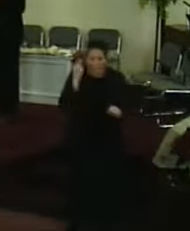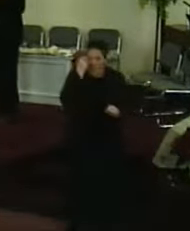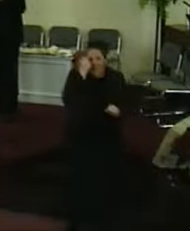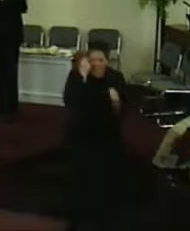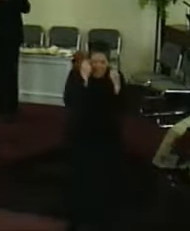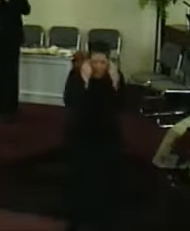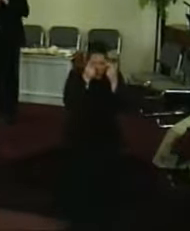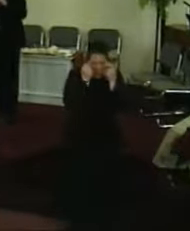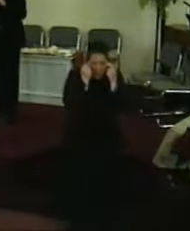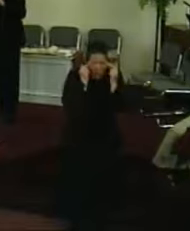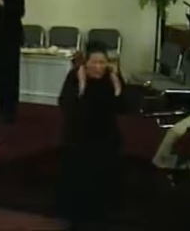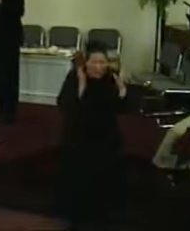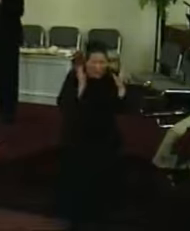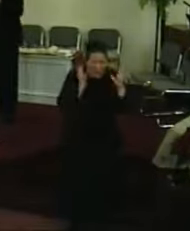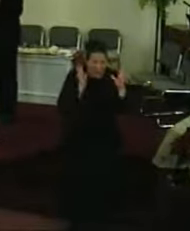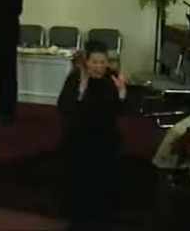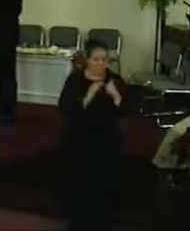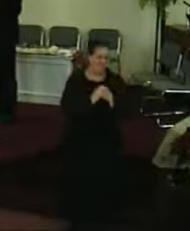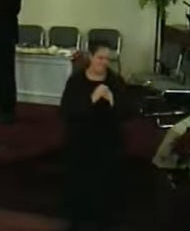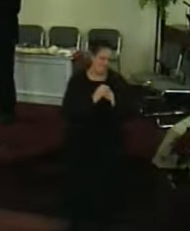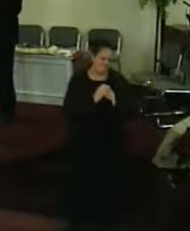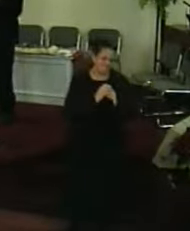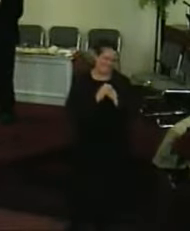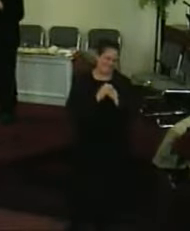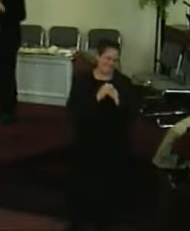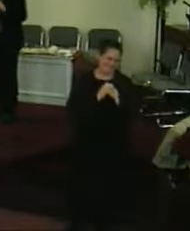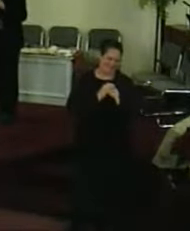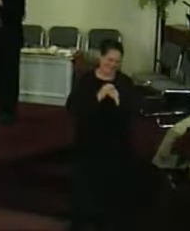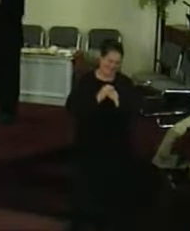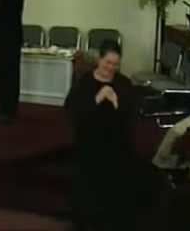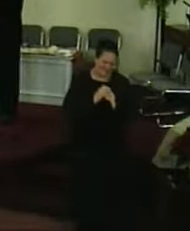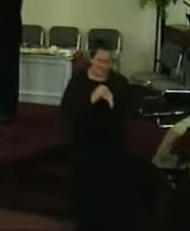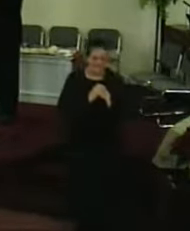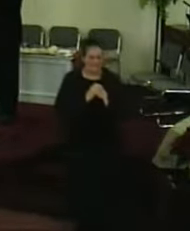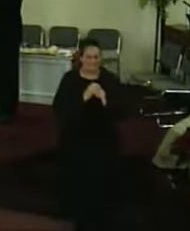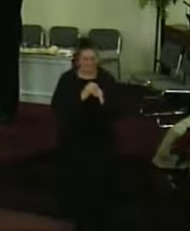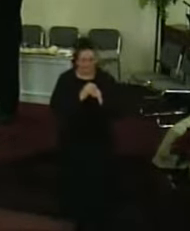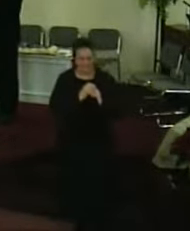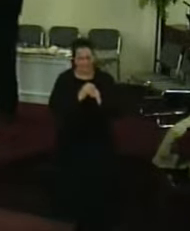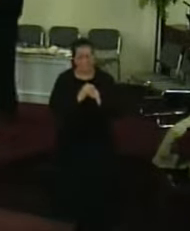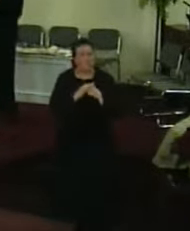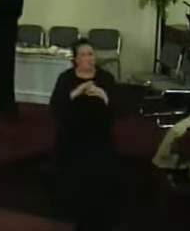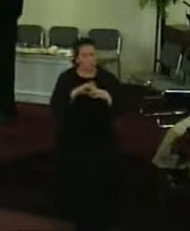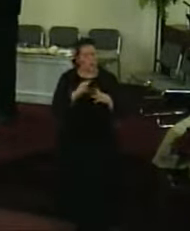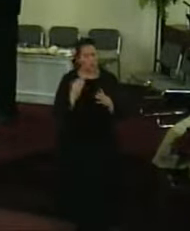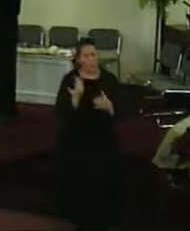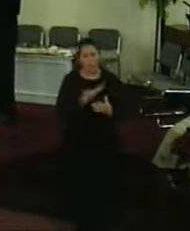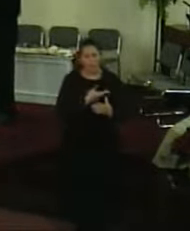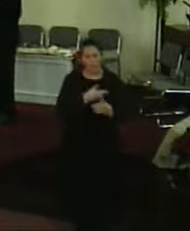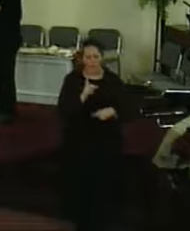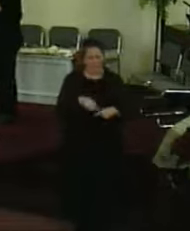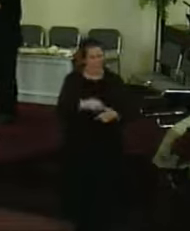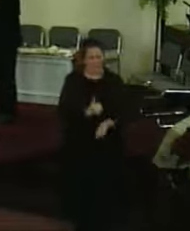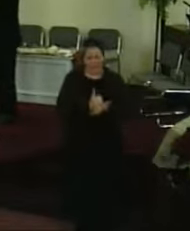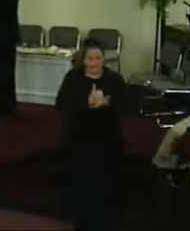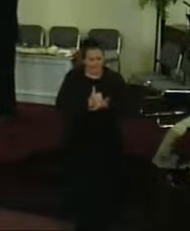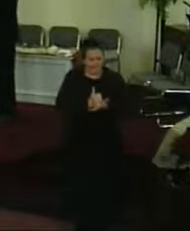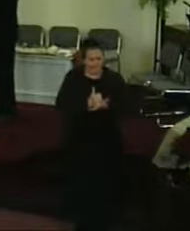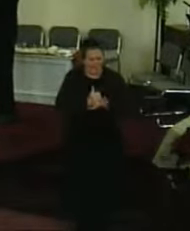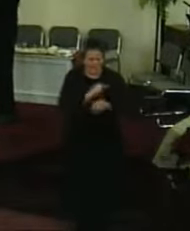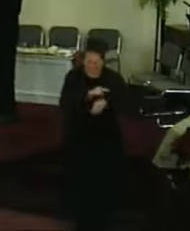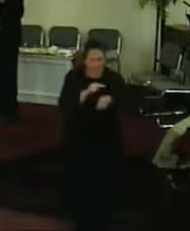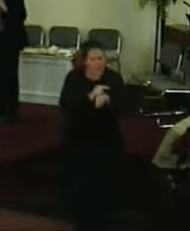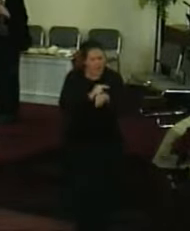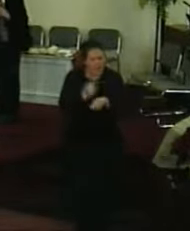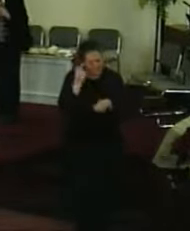See, we blow it up. We accentuate the negative. We concentrate